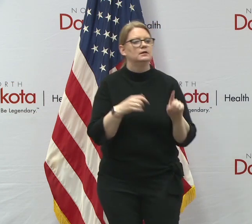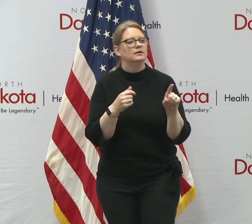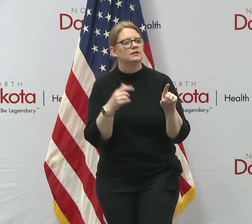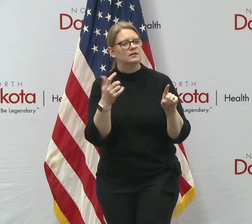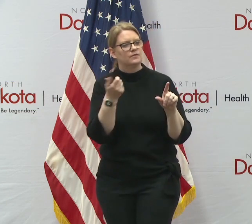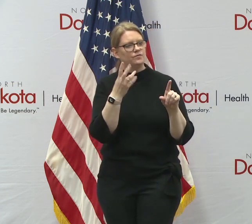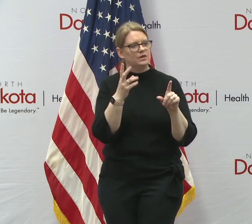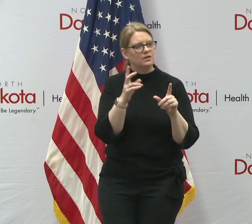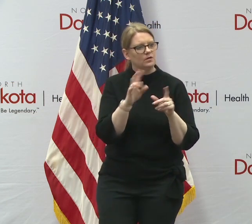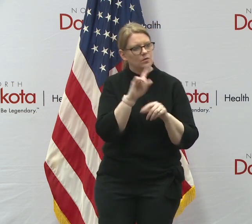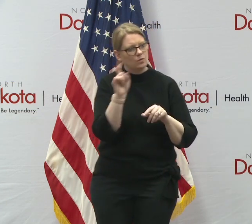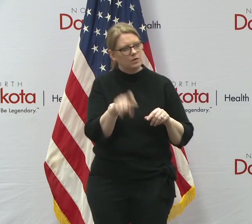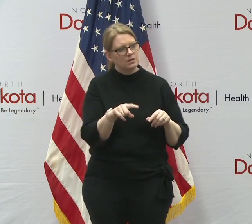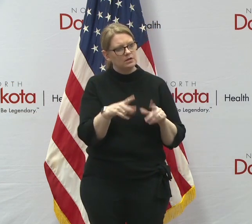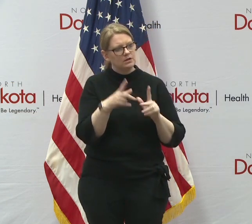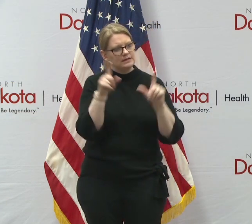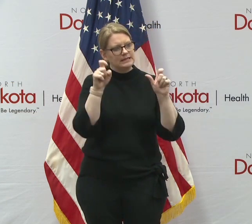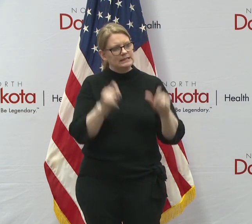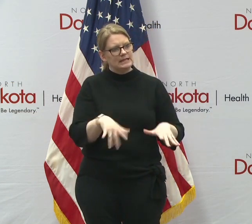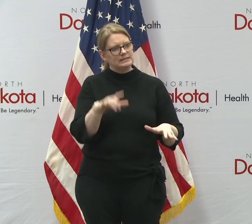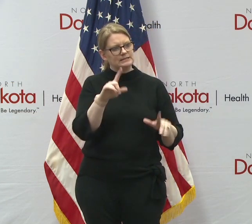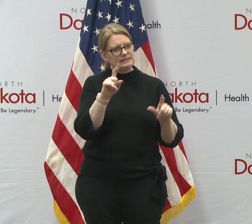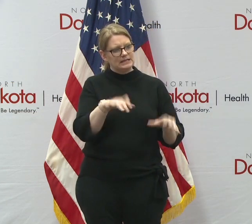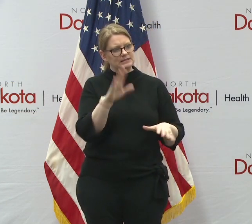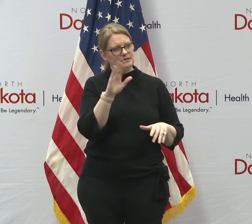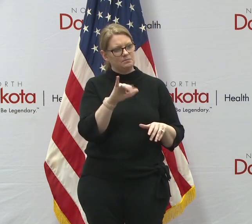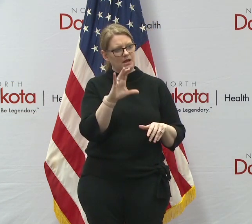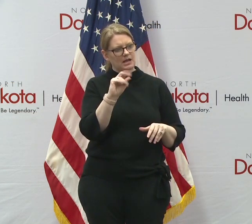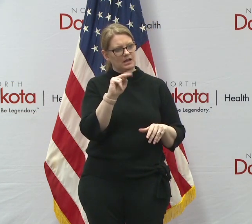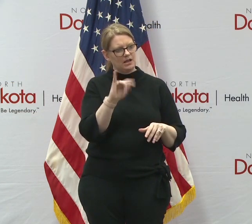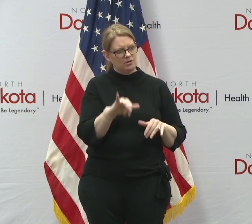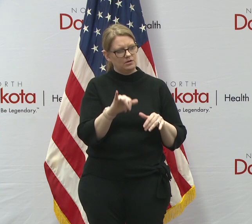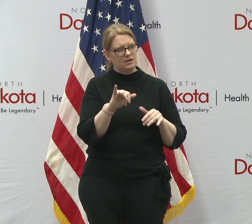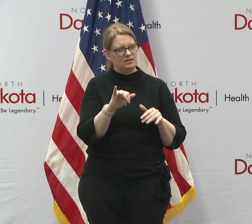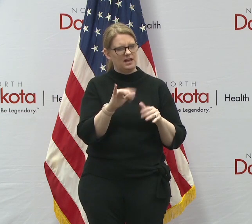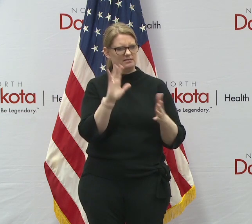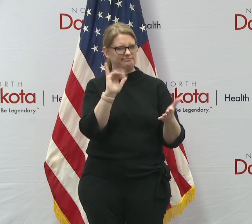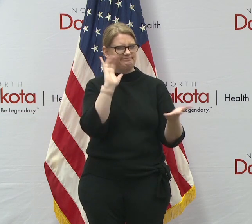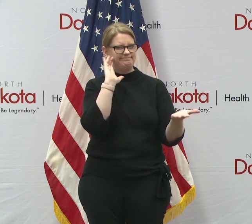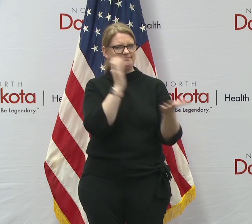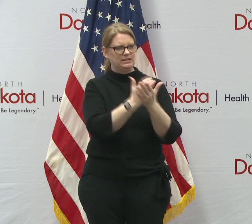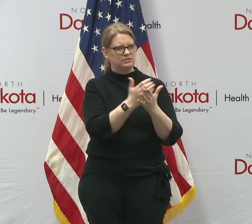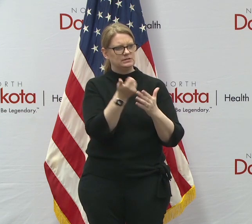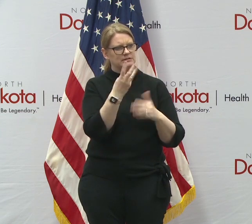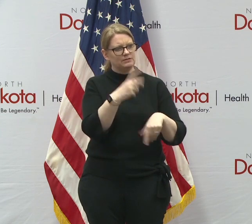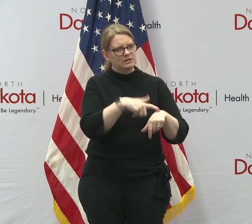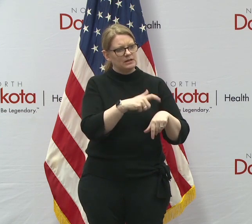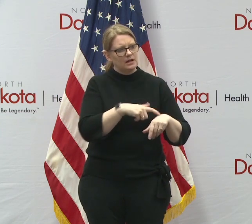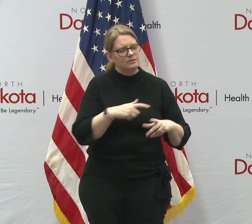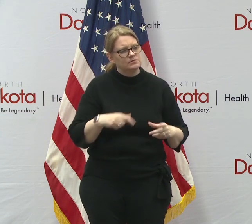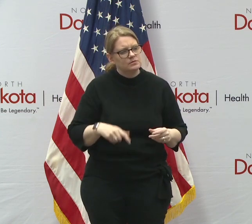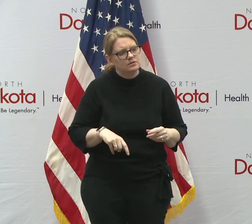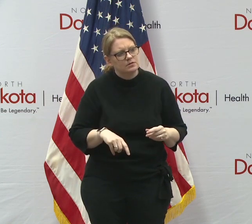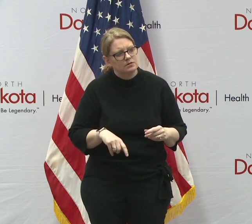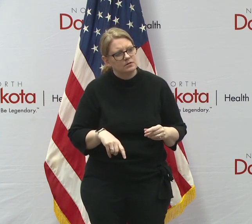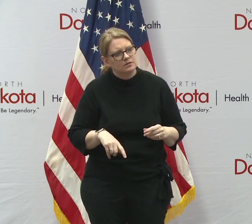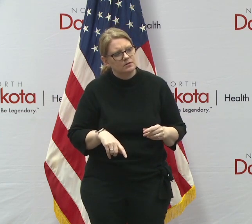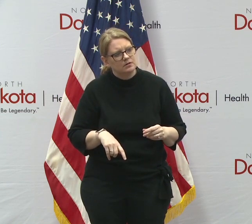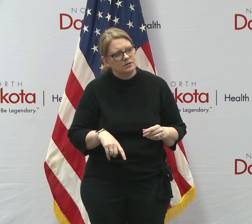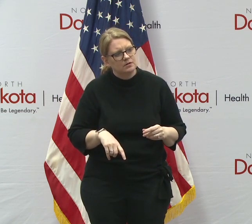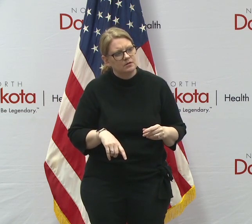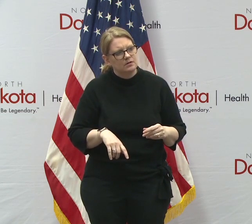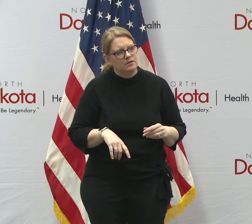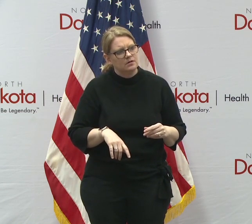semantic questions here. You've shown the testing by county graphic a couple of times now. Are those data reported